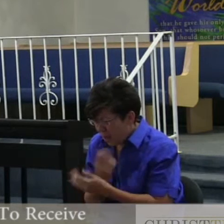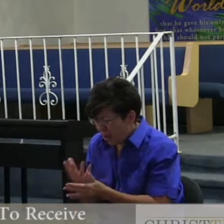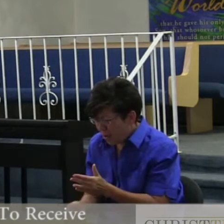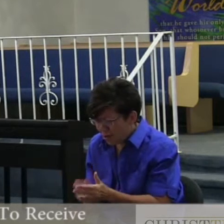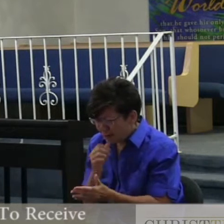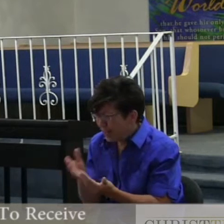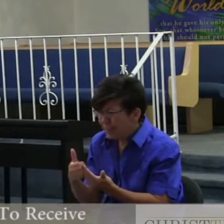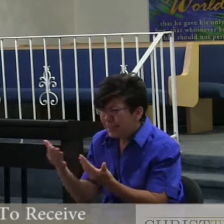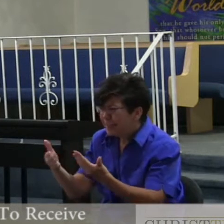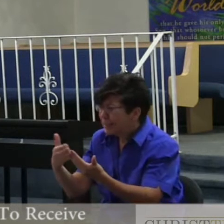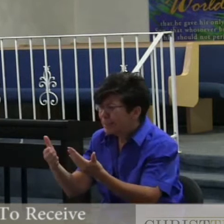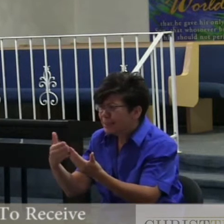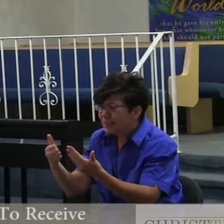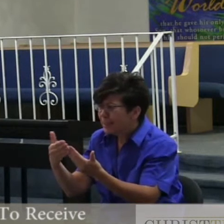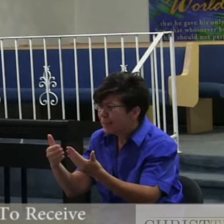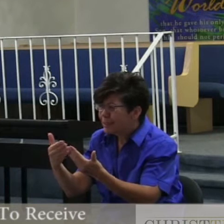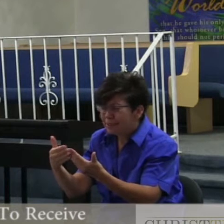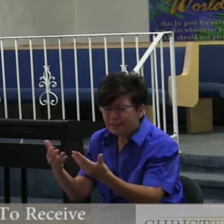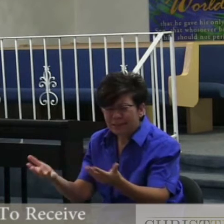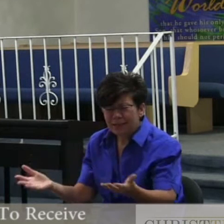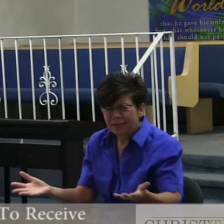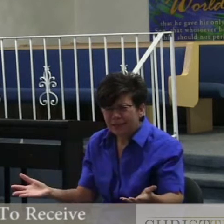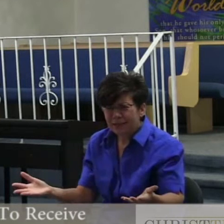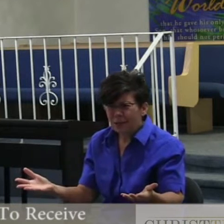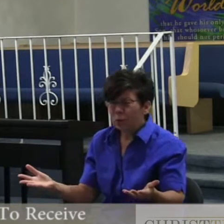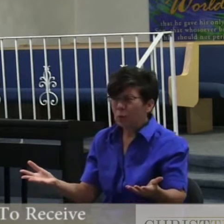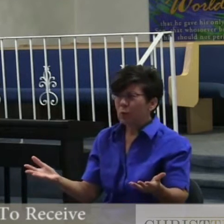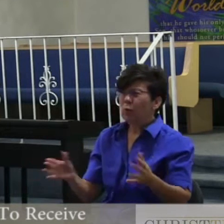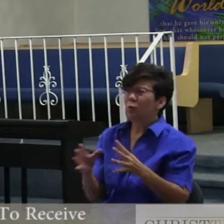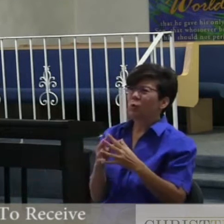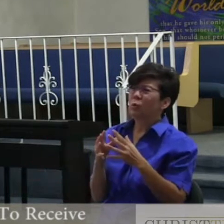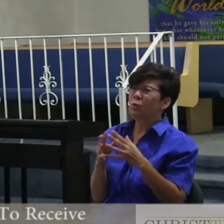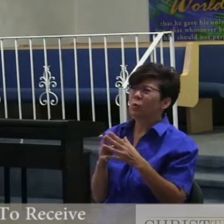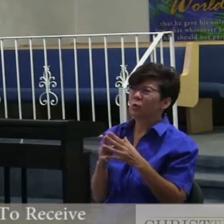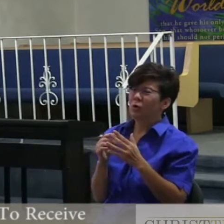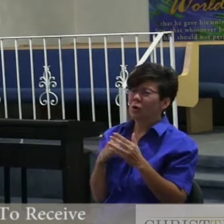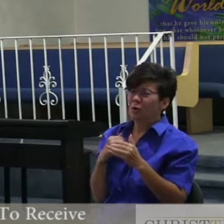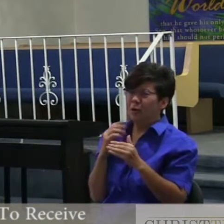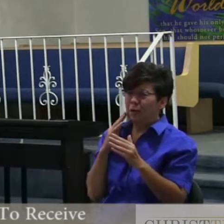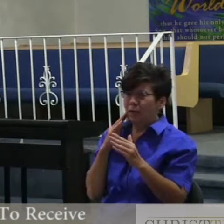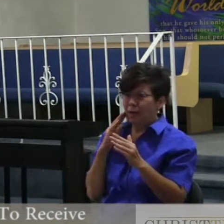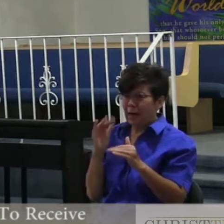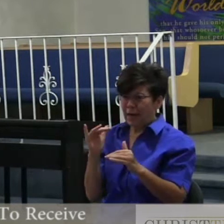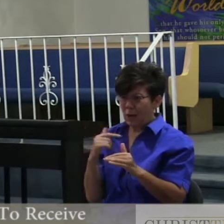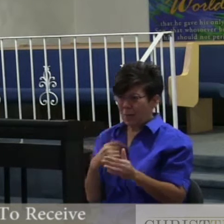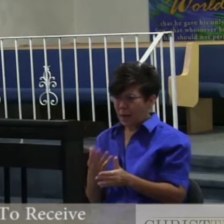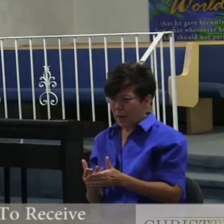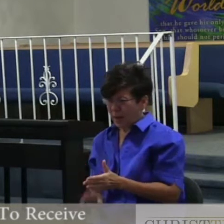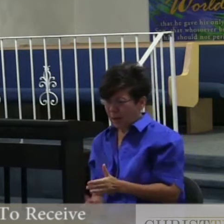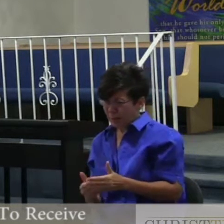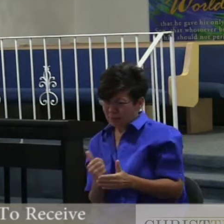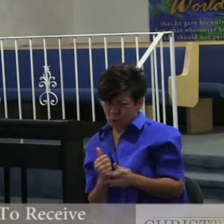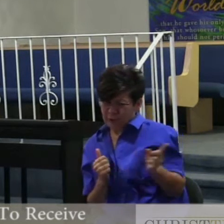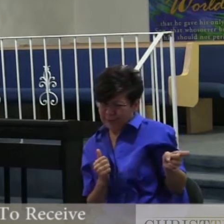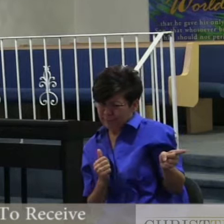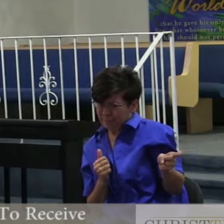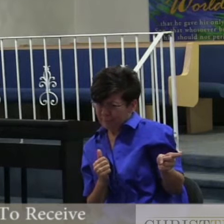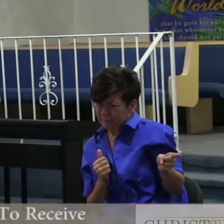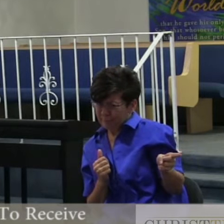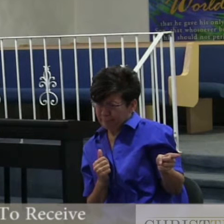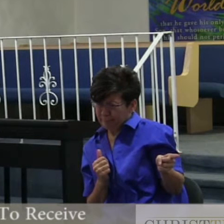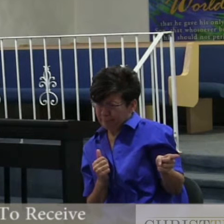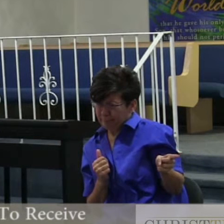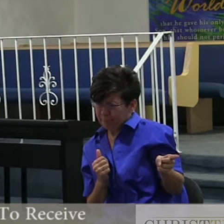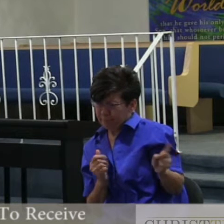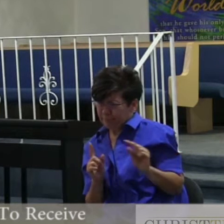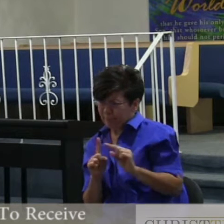not an easy thing. Ooh, I hope I go before he does.